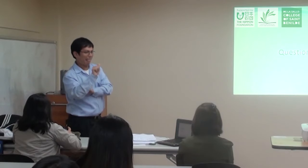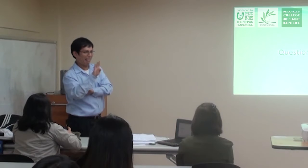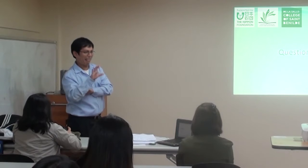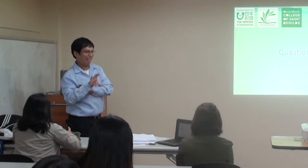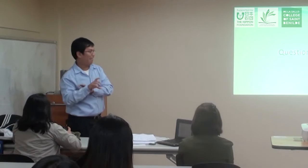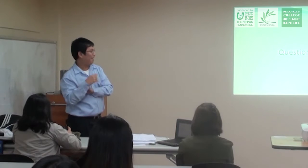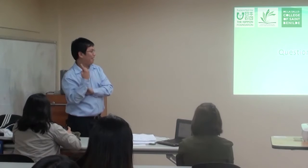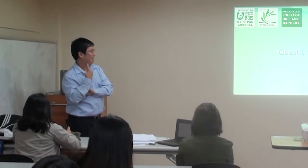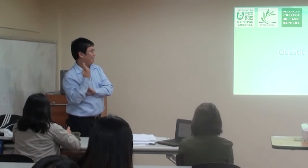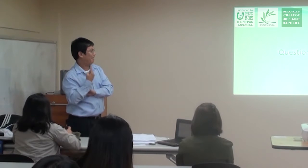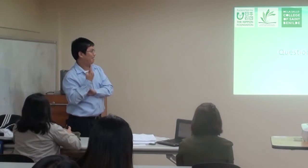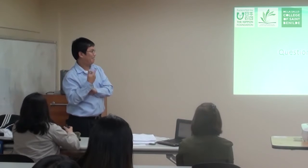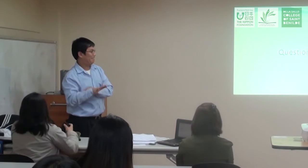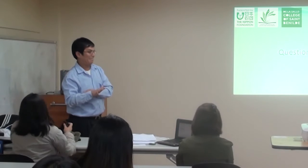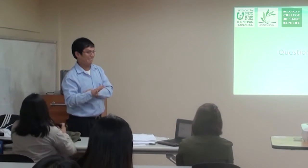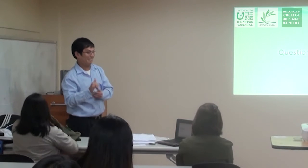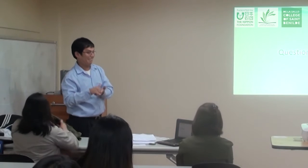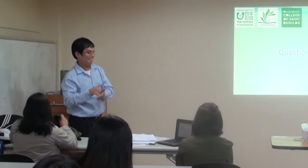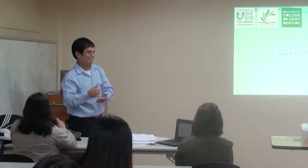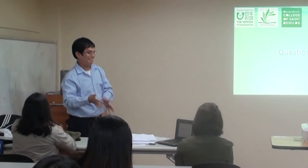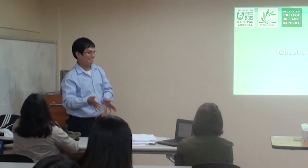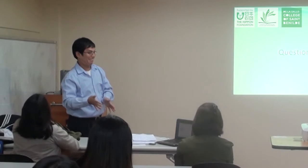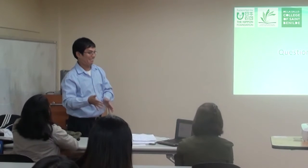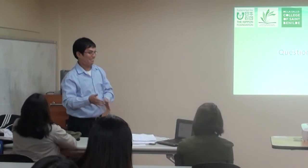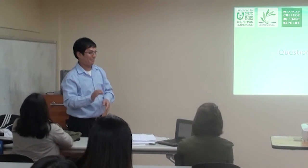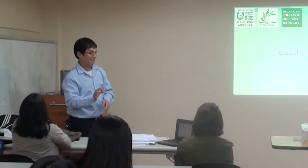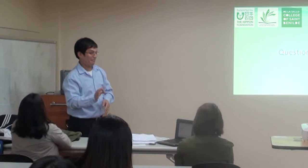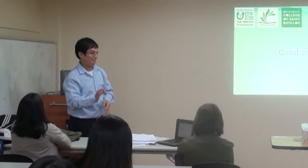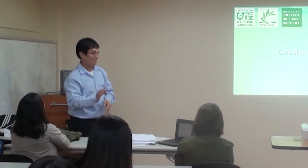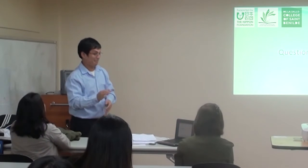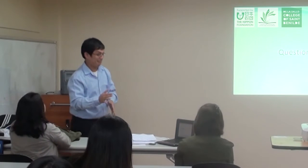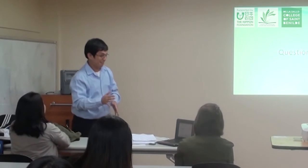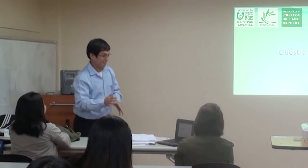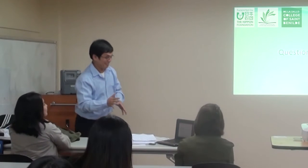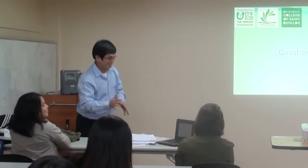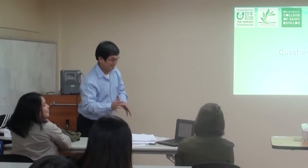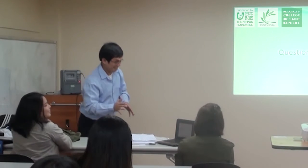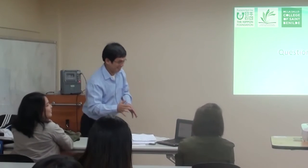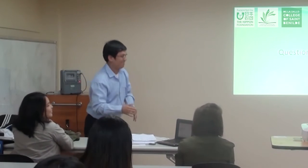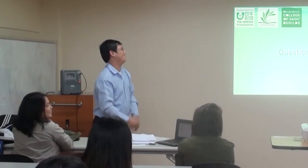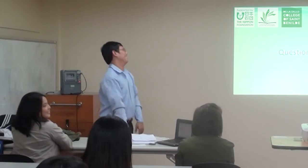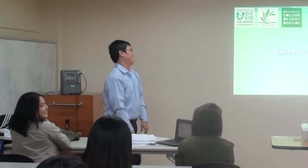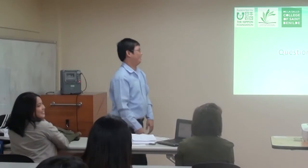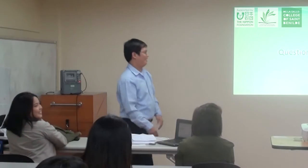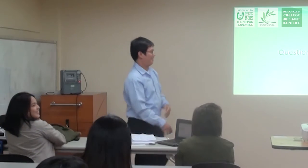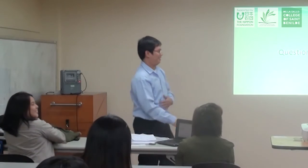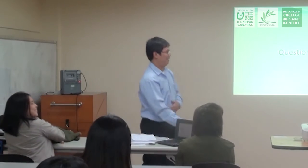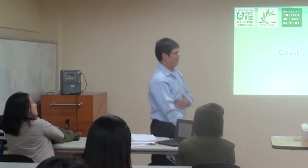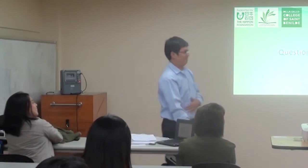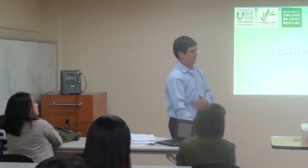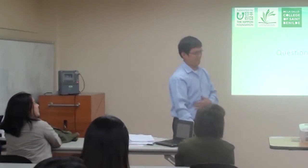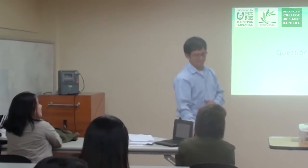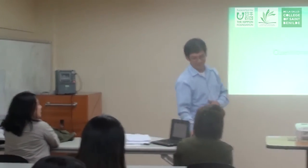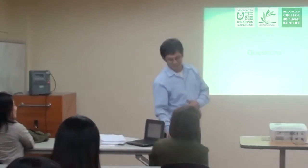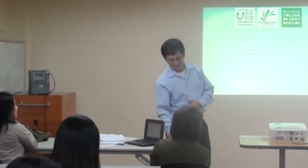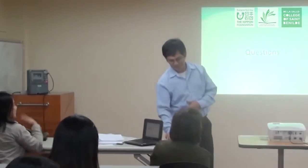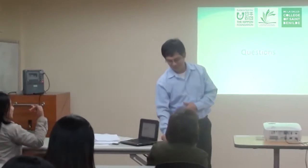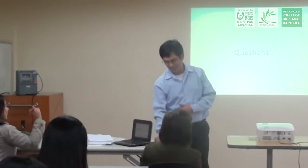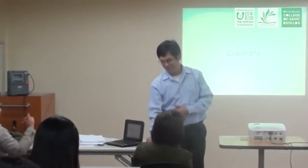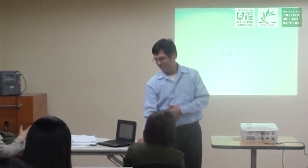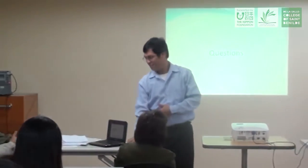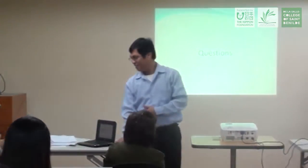to choose meron ng multiple choice. I got those multiple choice items. So ibang level ng